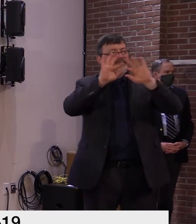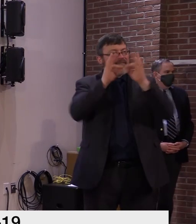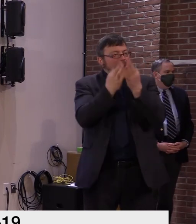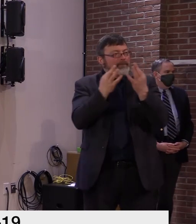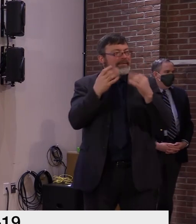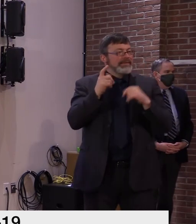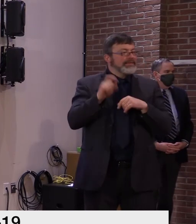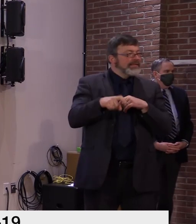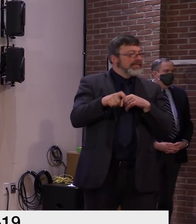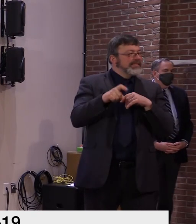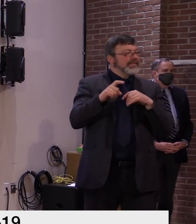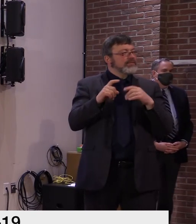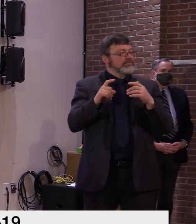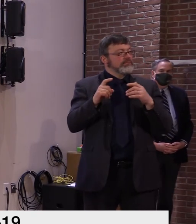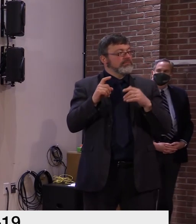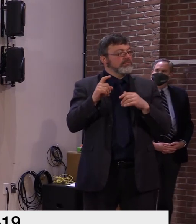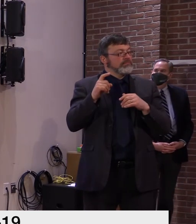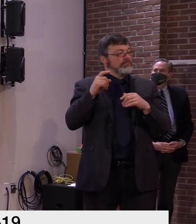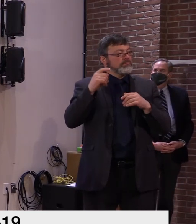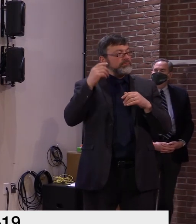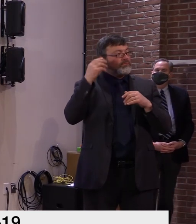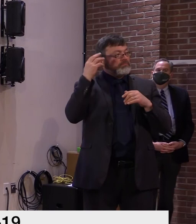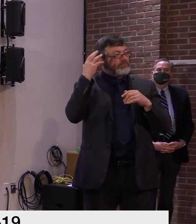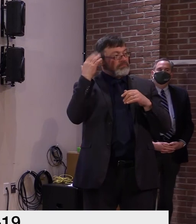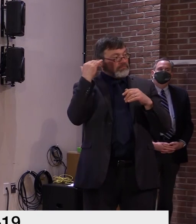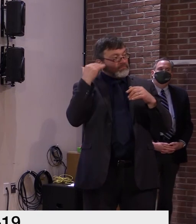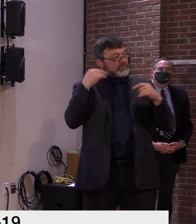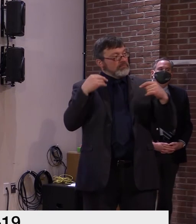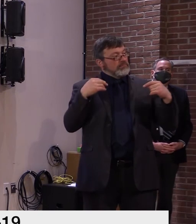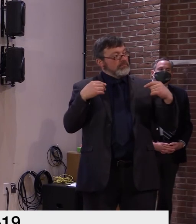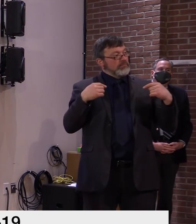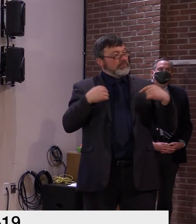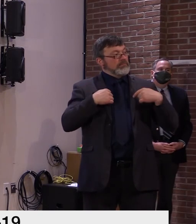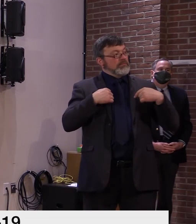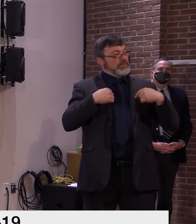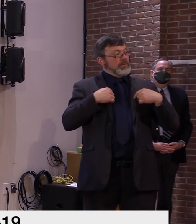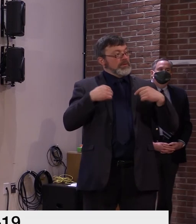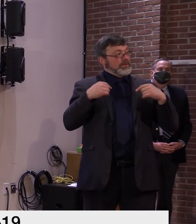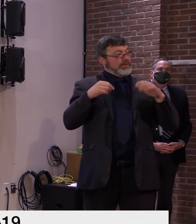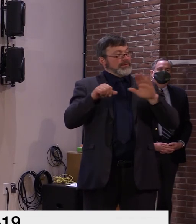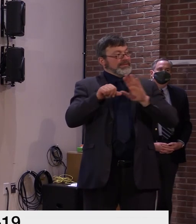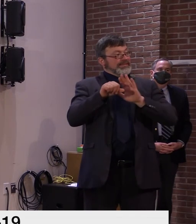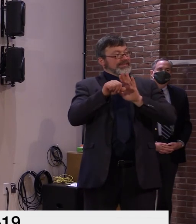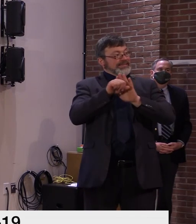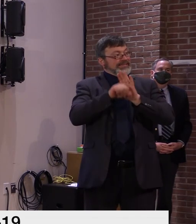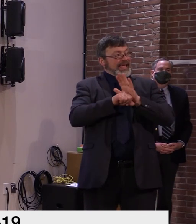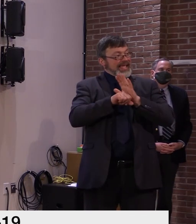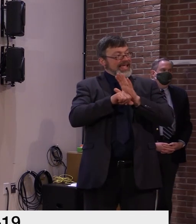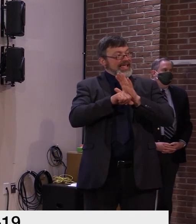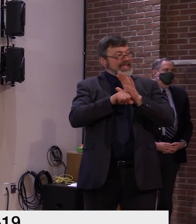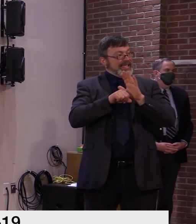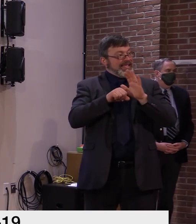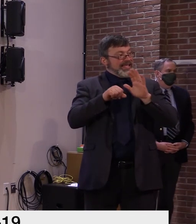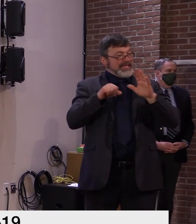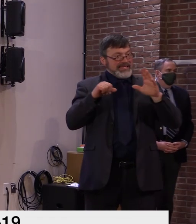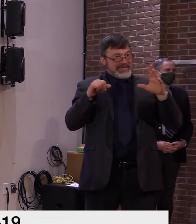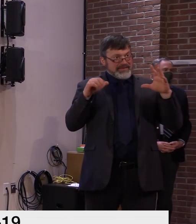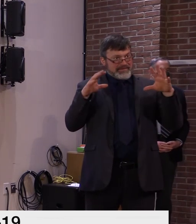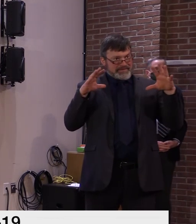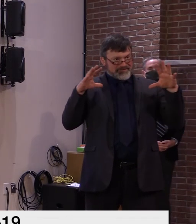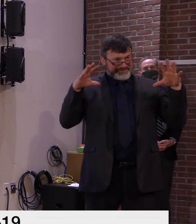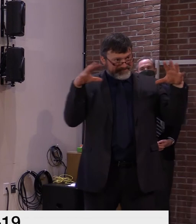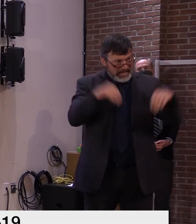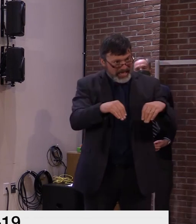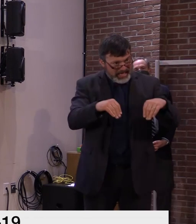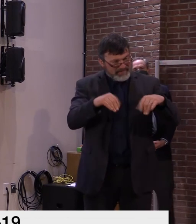needs of various communities, that there's more flexibility in the program. And I think you'll start